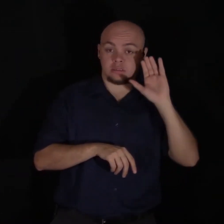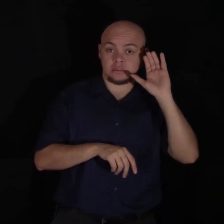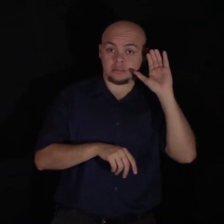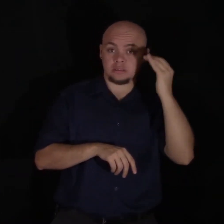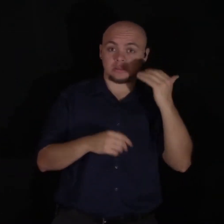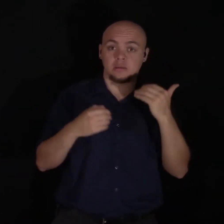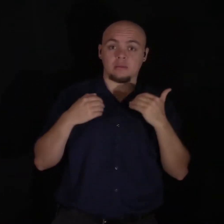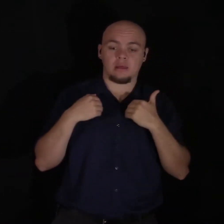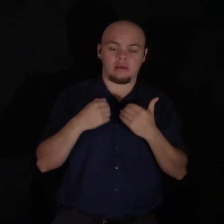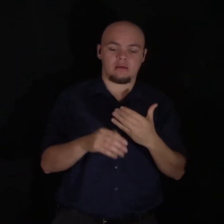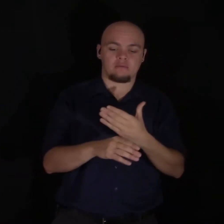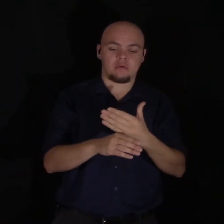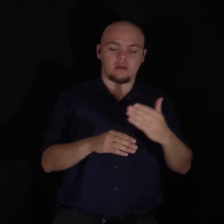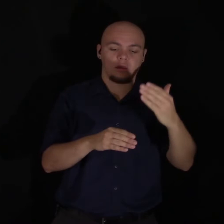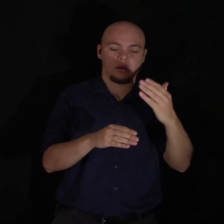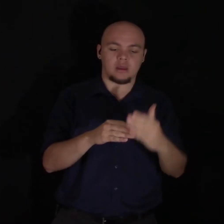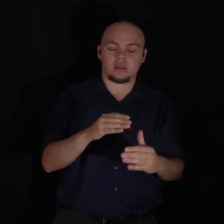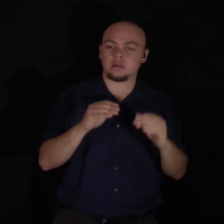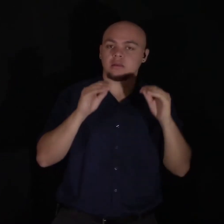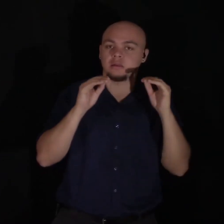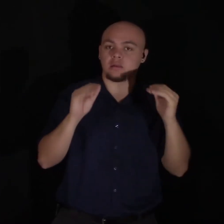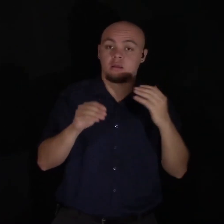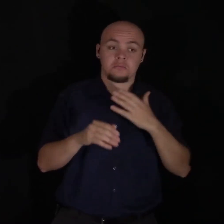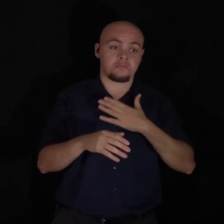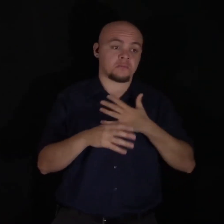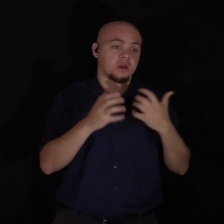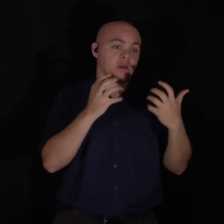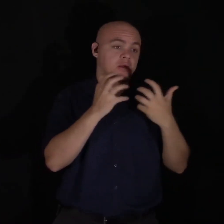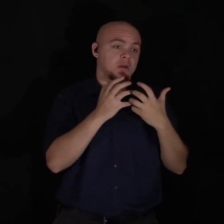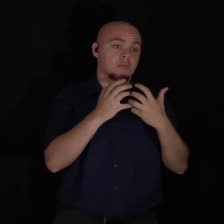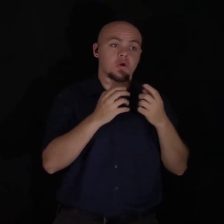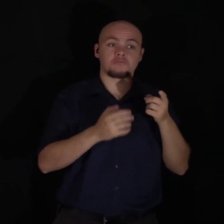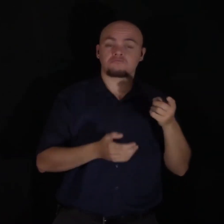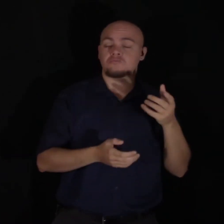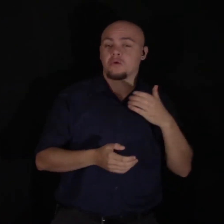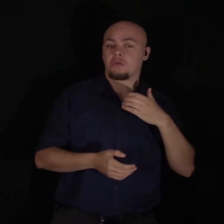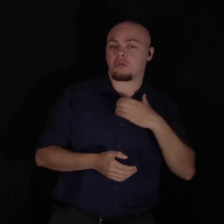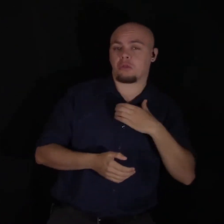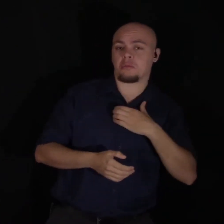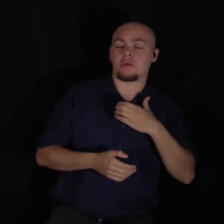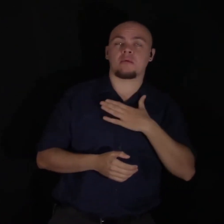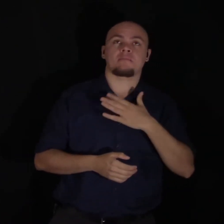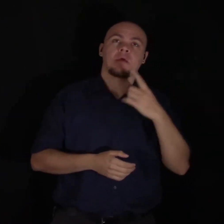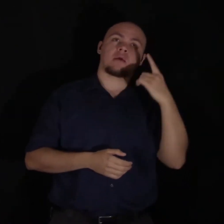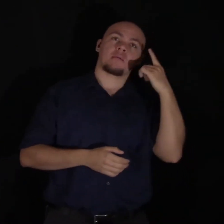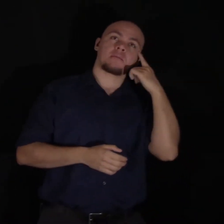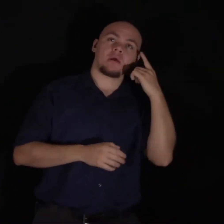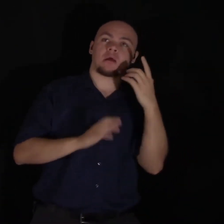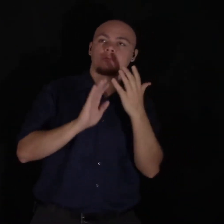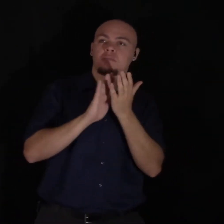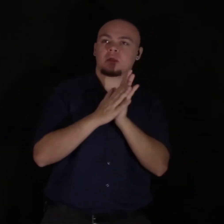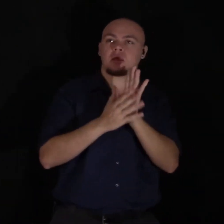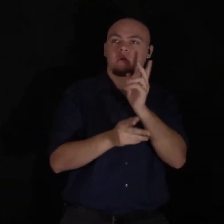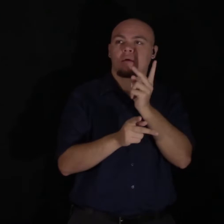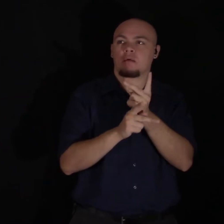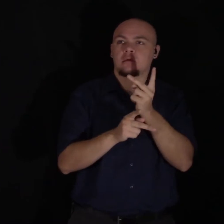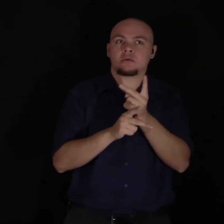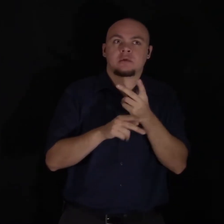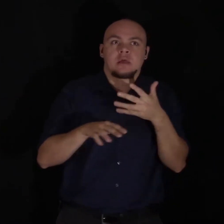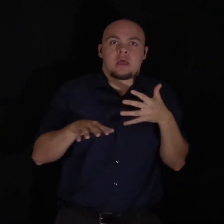end. Some of my comrades groaned, and my own mind began to grow watchful with anxious thoughts,